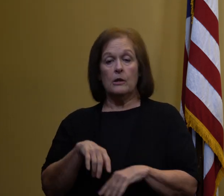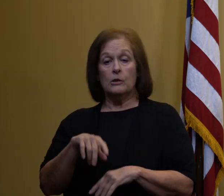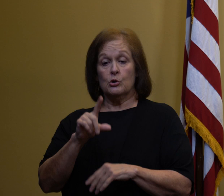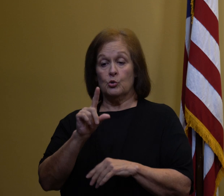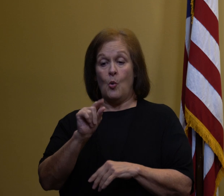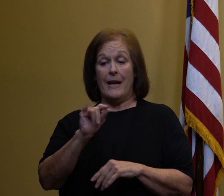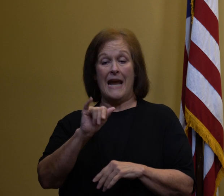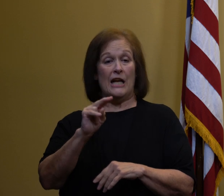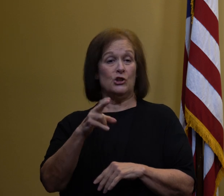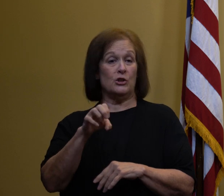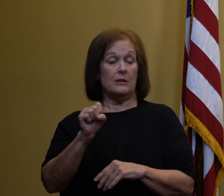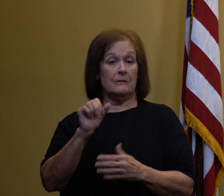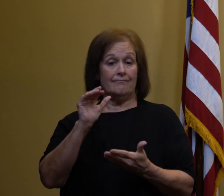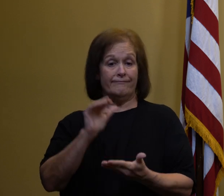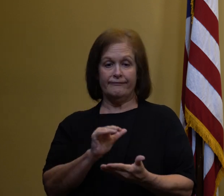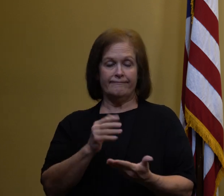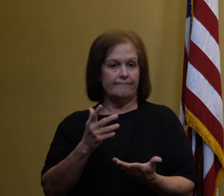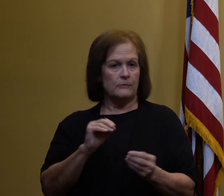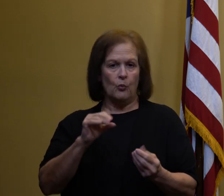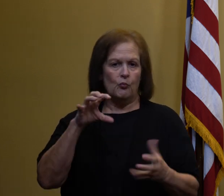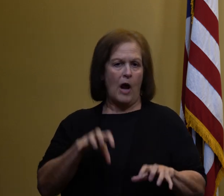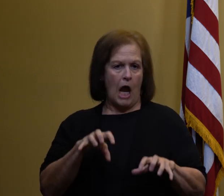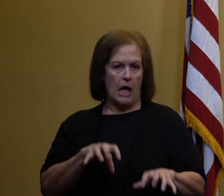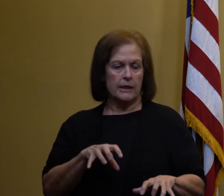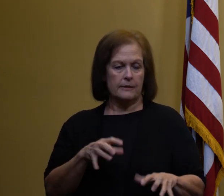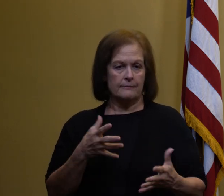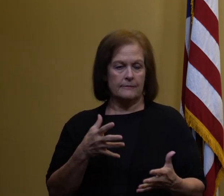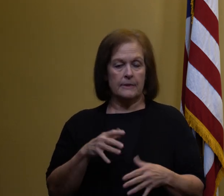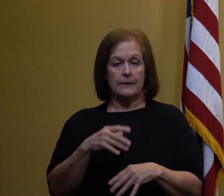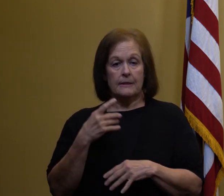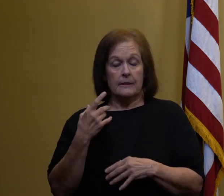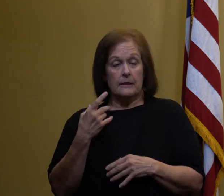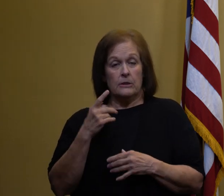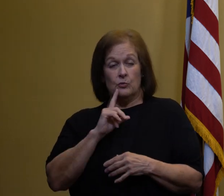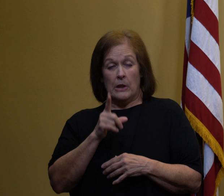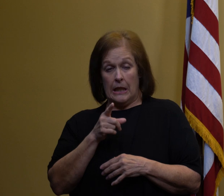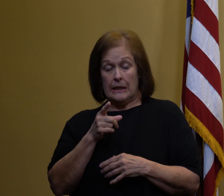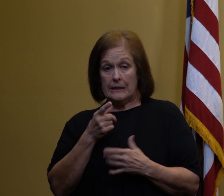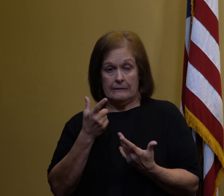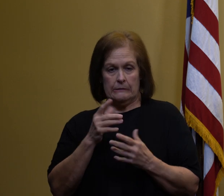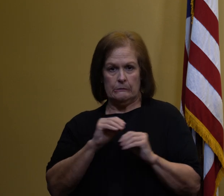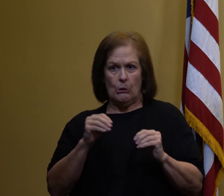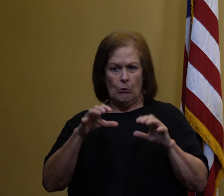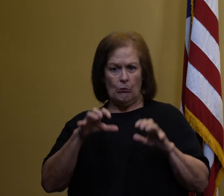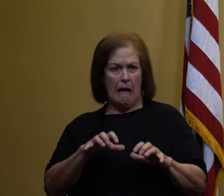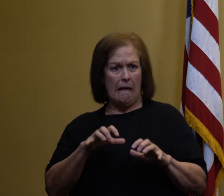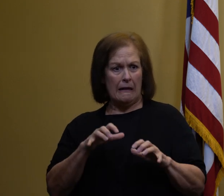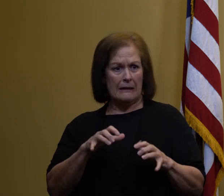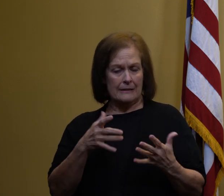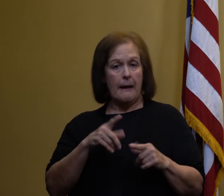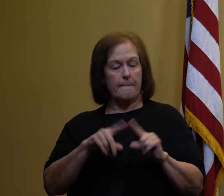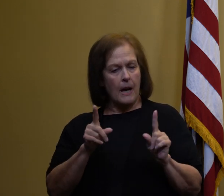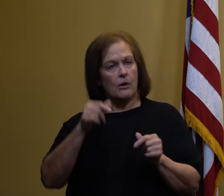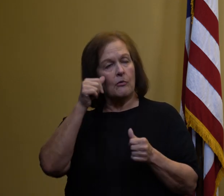inches below their average amount of rainfall. Now, it's interesting when I talk about the lack of rainfall, but then it also